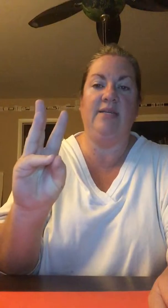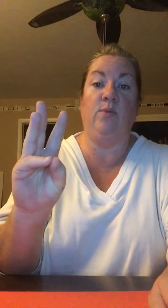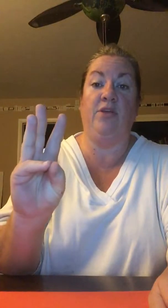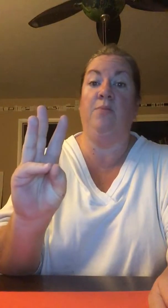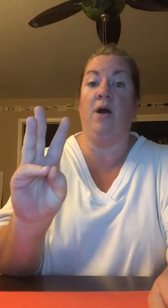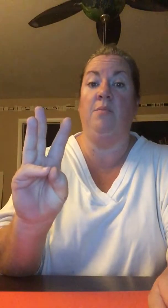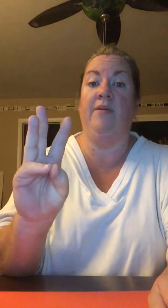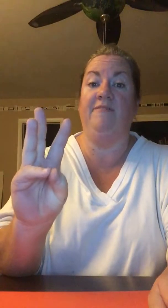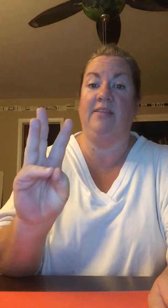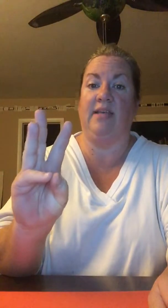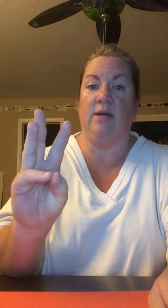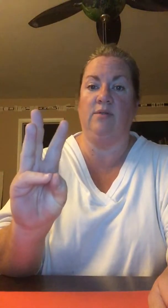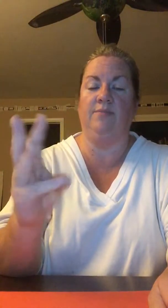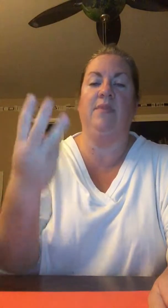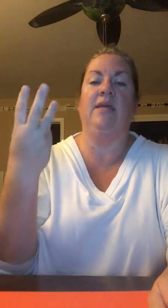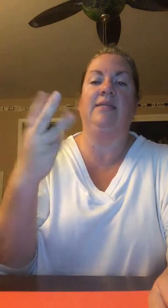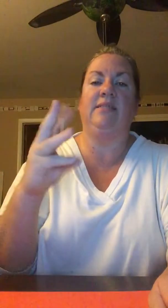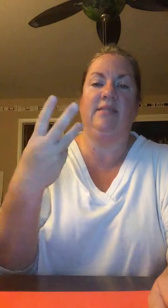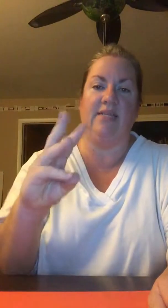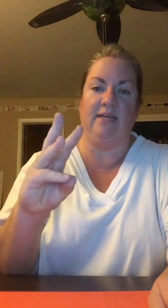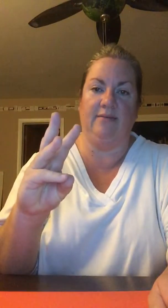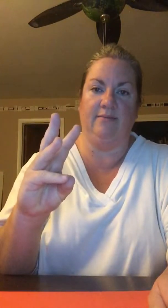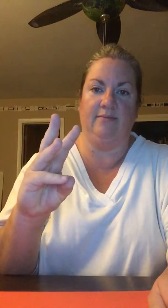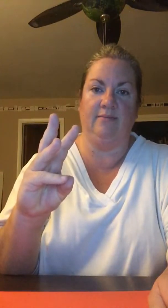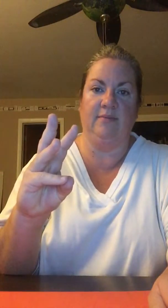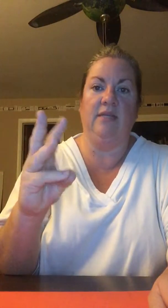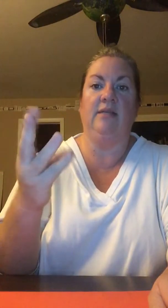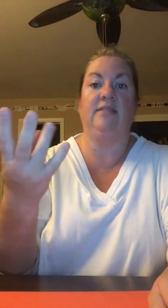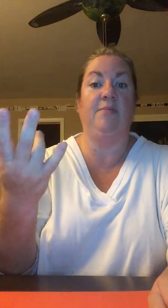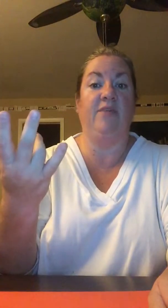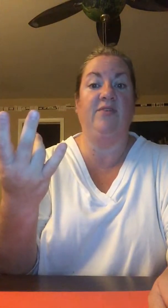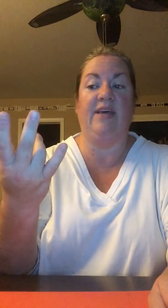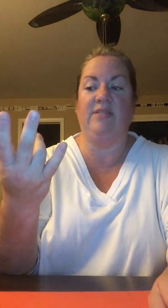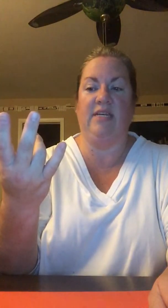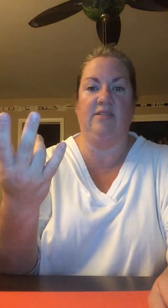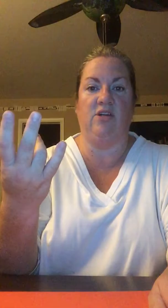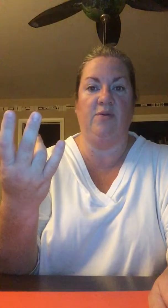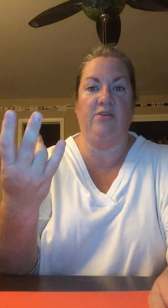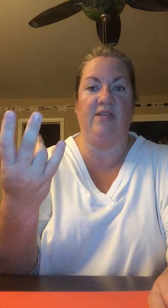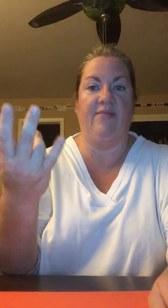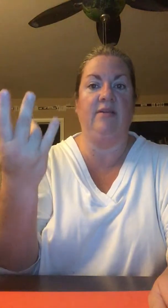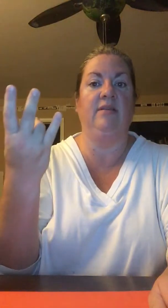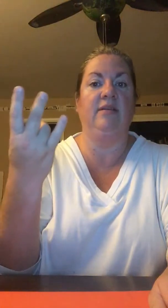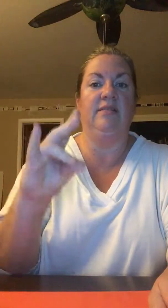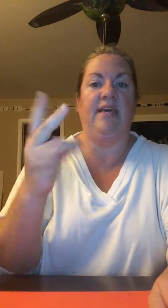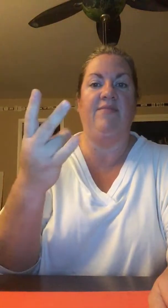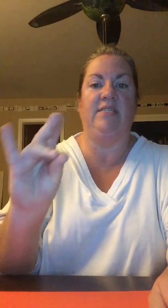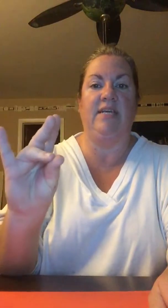it with your palm facing out. 16. Same thing for 17. Start with your 7. 17.